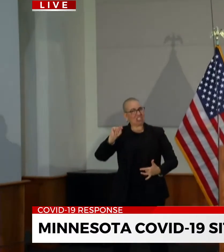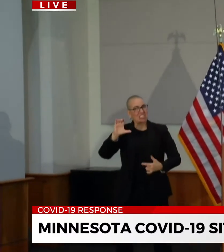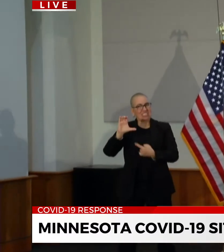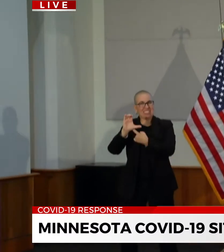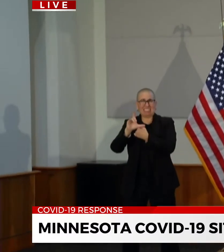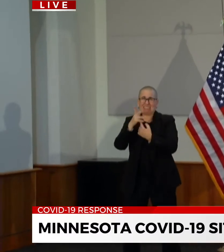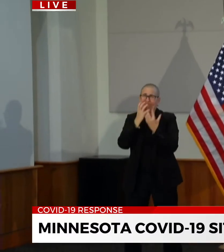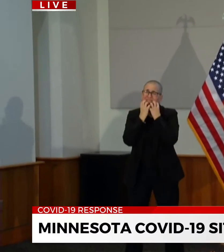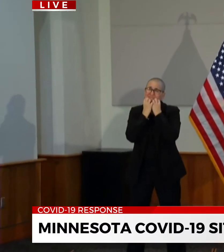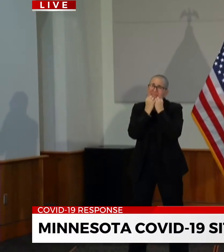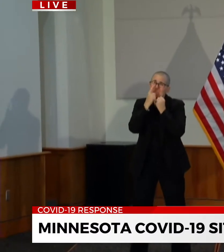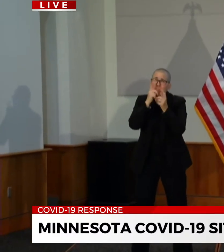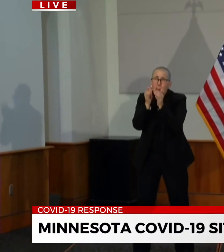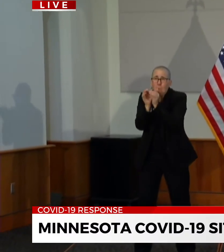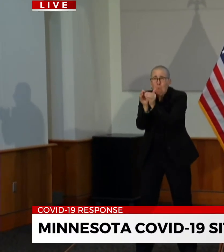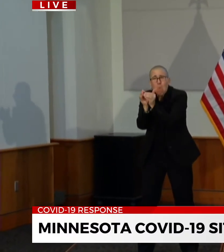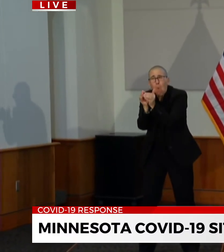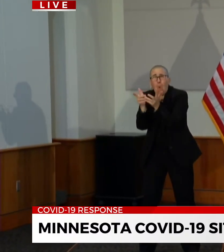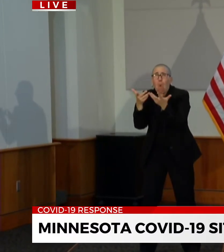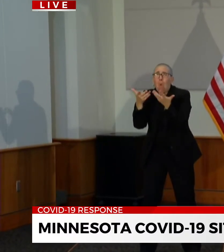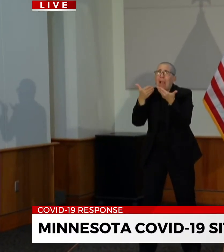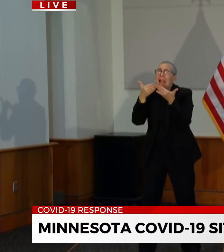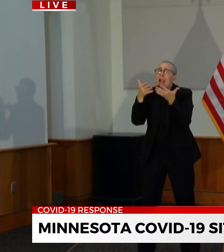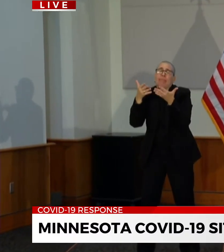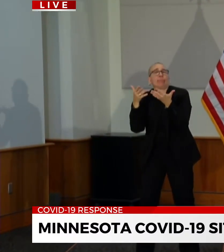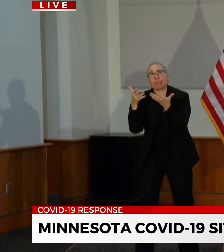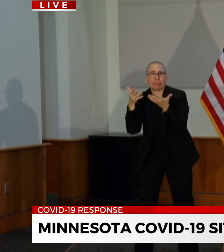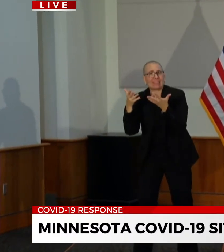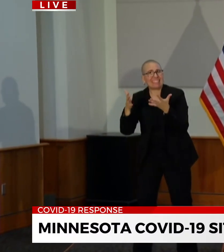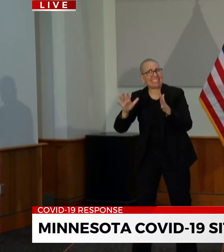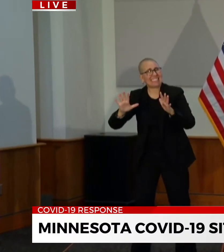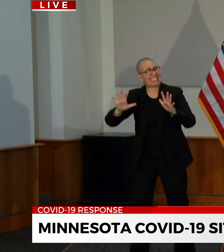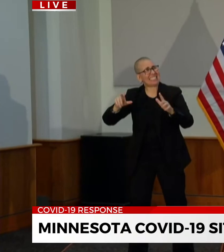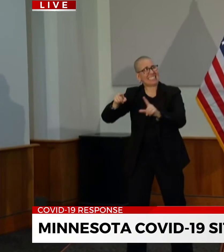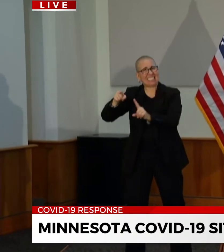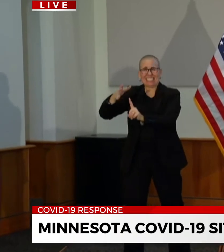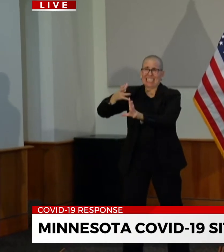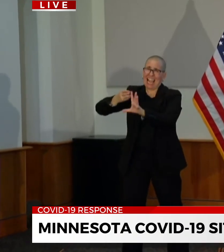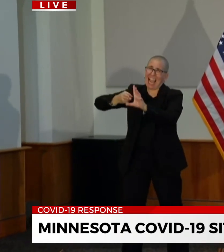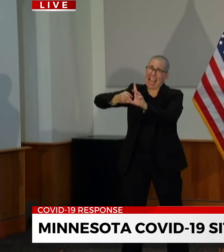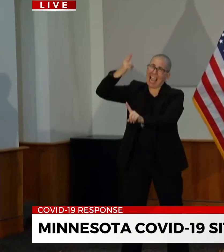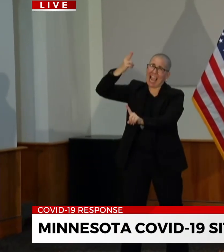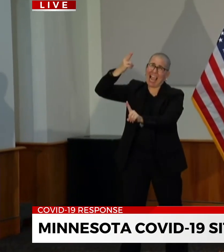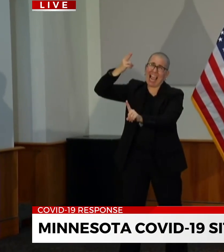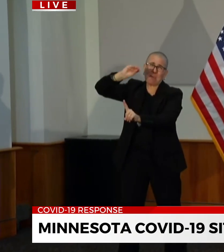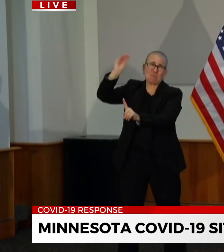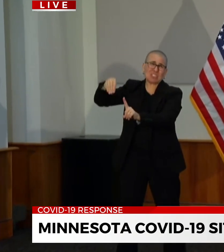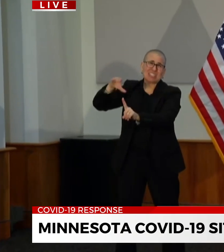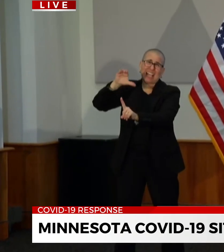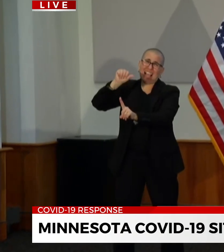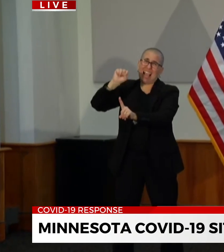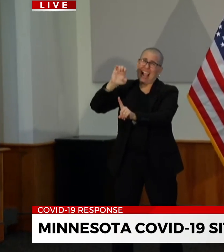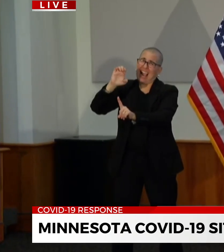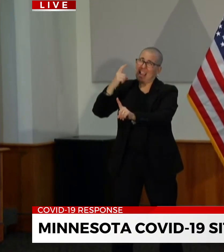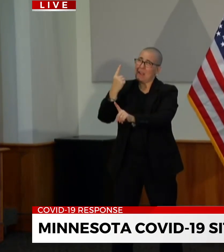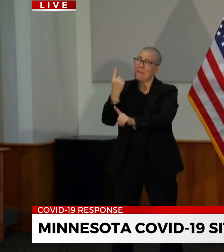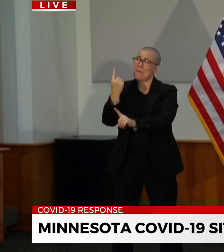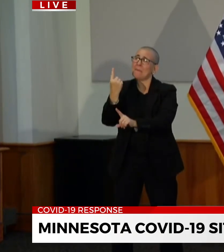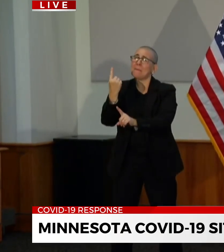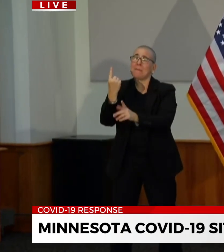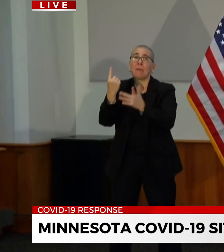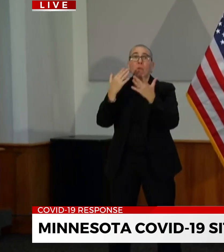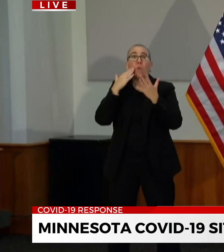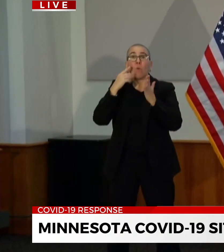So a larger number of cases in this population is of great concern. And compared to other